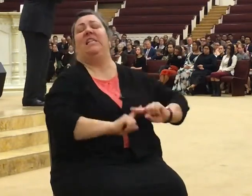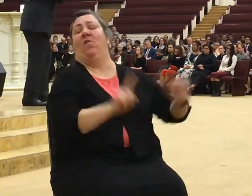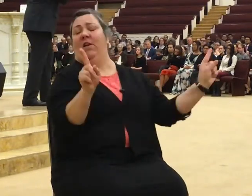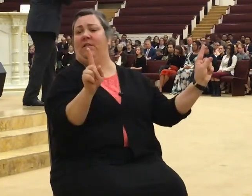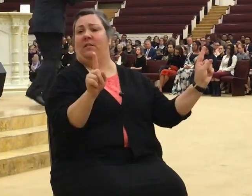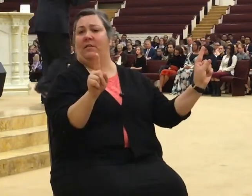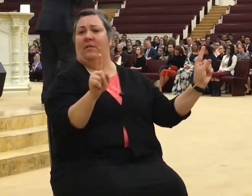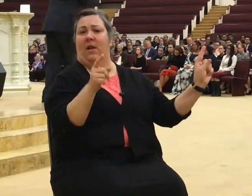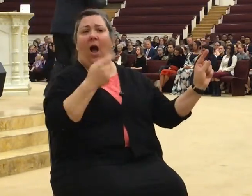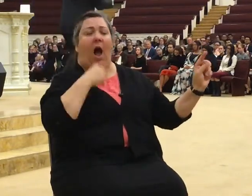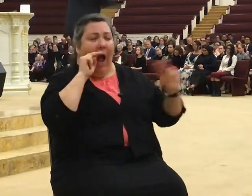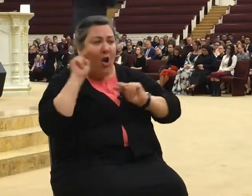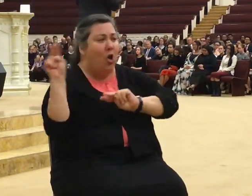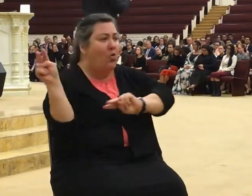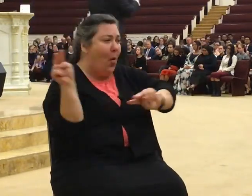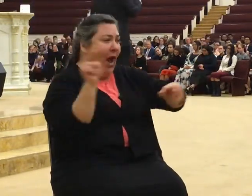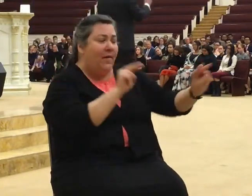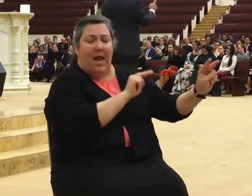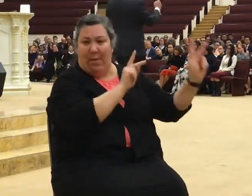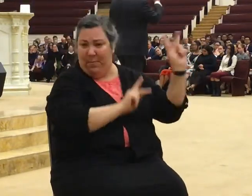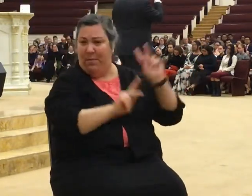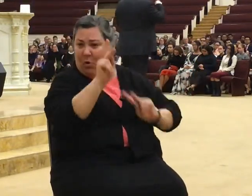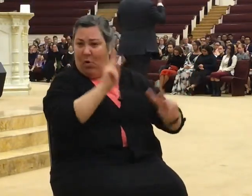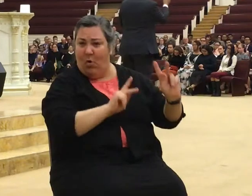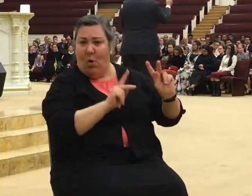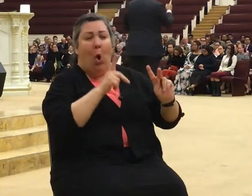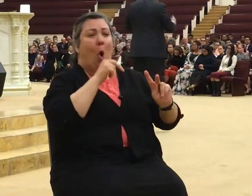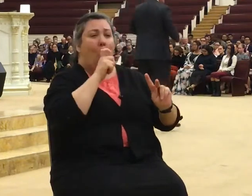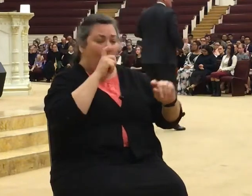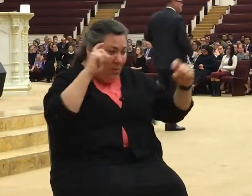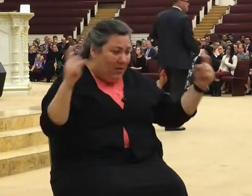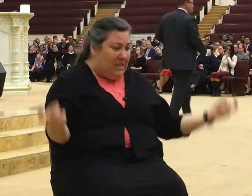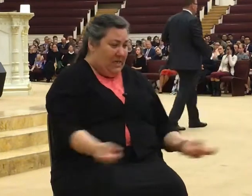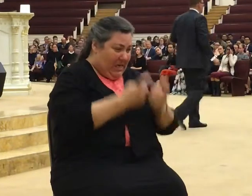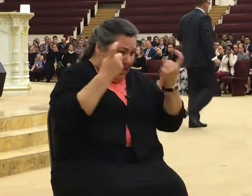people. Let me just be pastor a moment. I look at people that came out of sin.